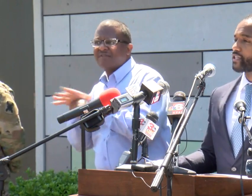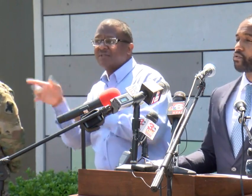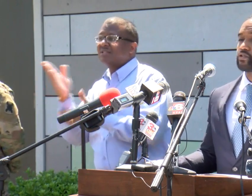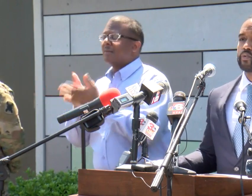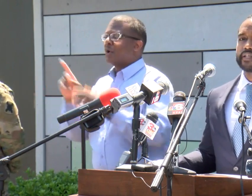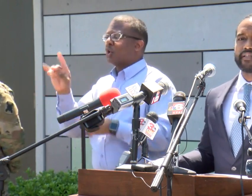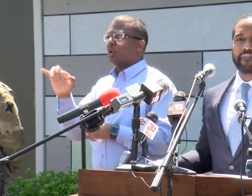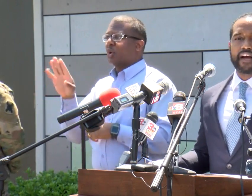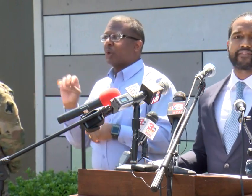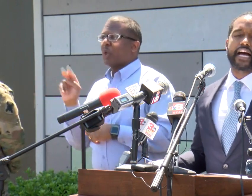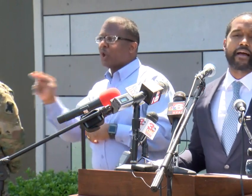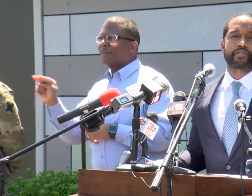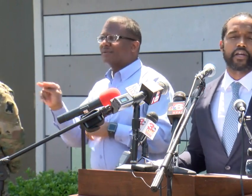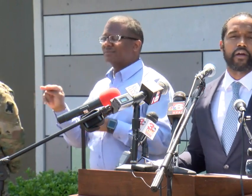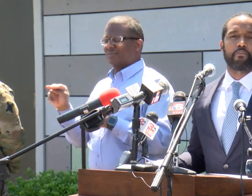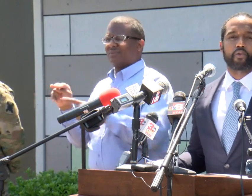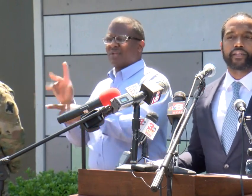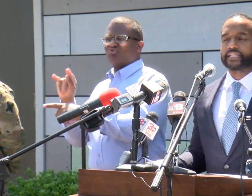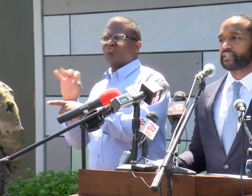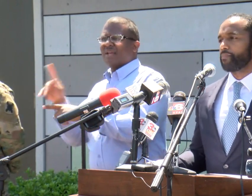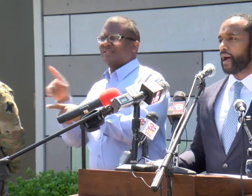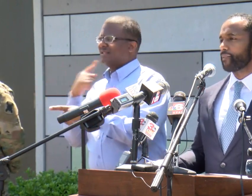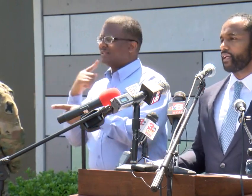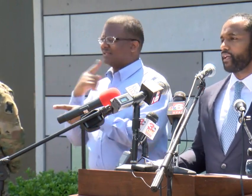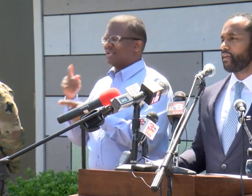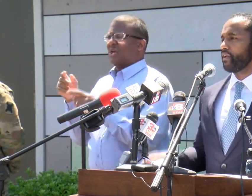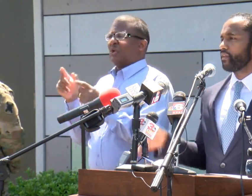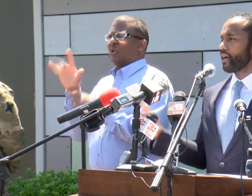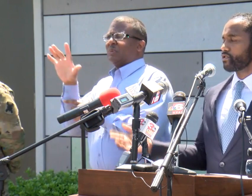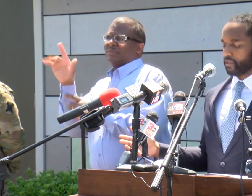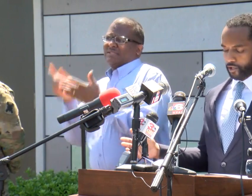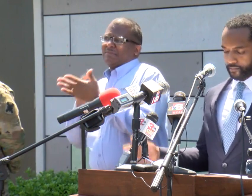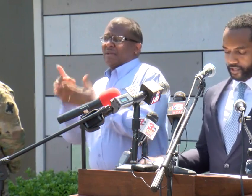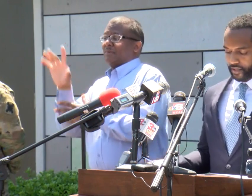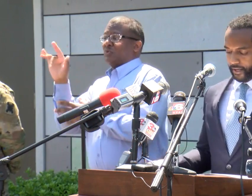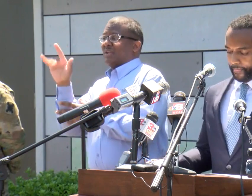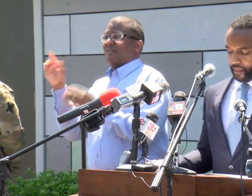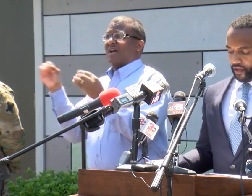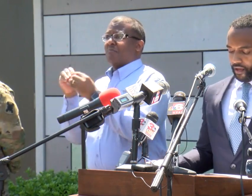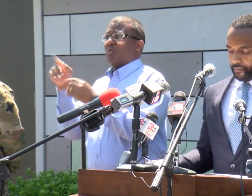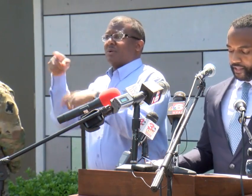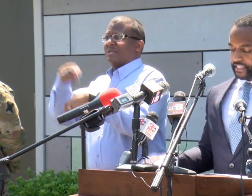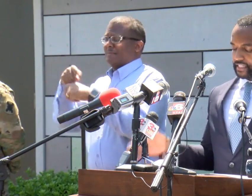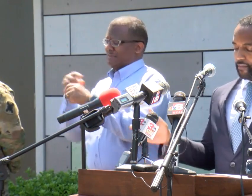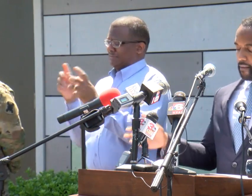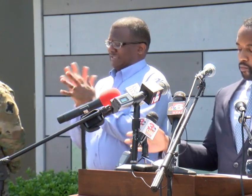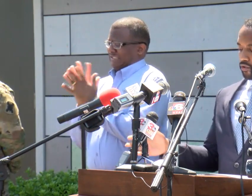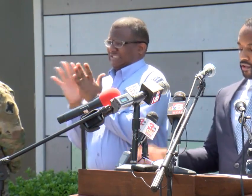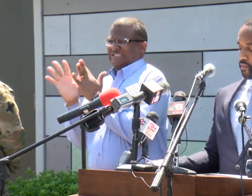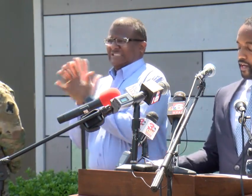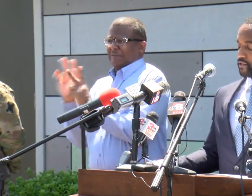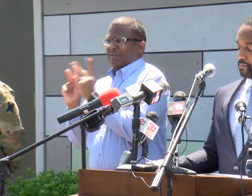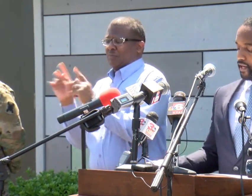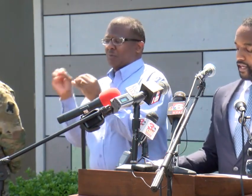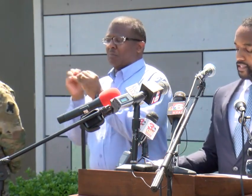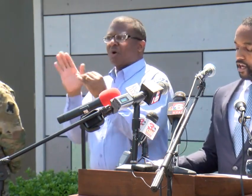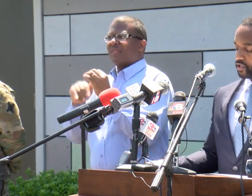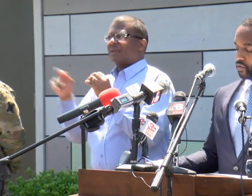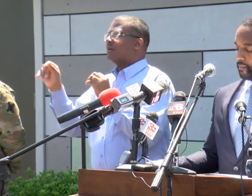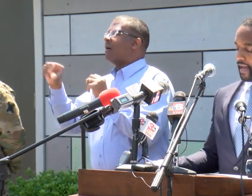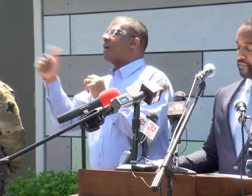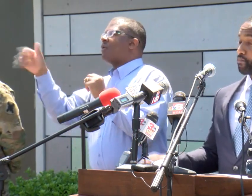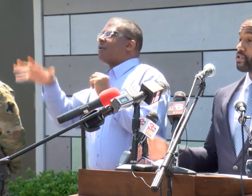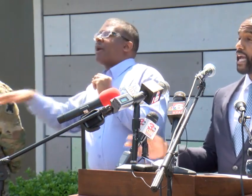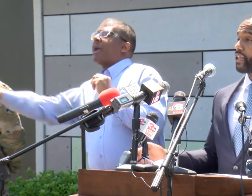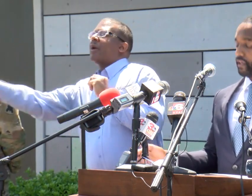urban tracts are 25 times more densely populated than our suburbs. But this is about more than the rate of spread. It is